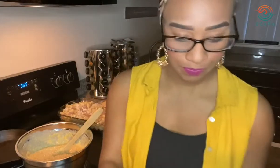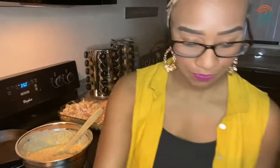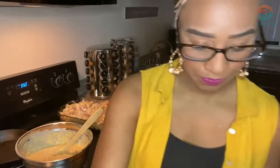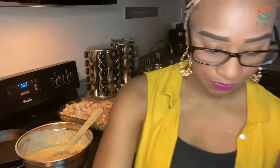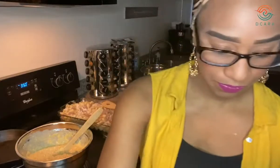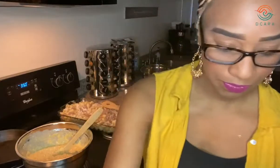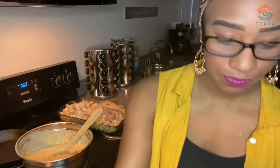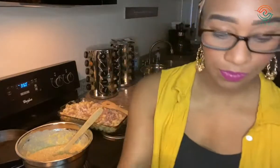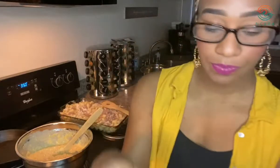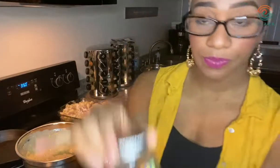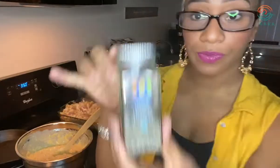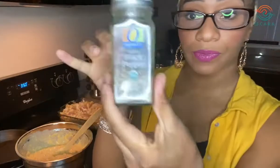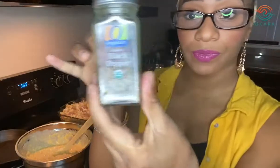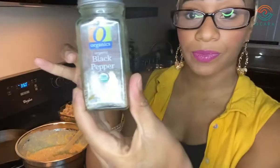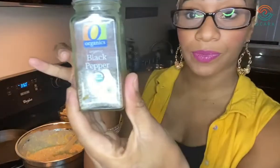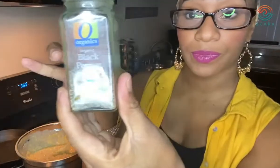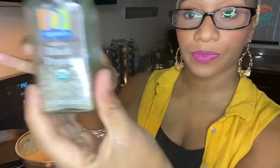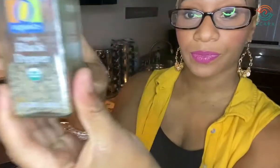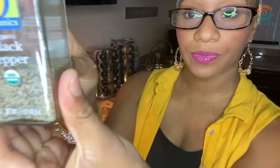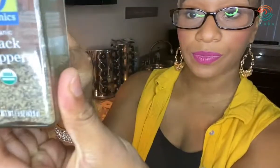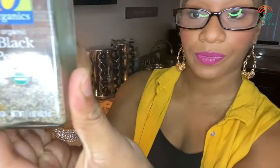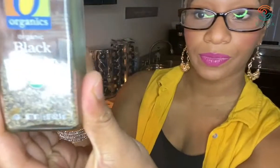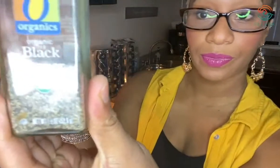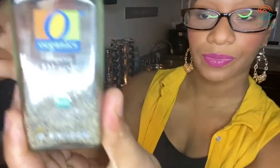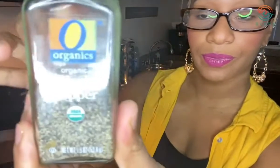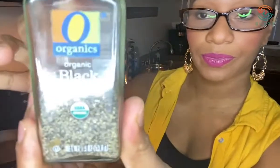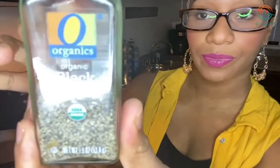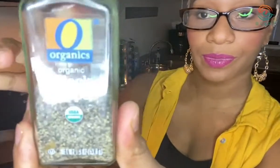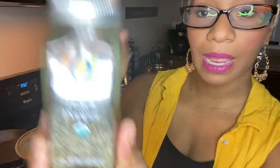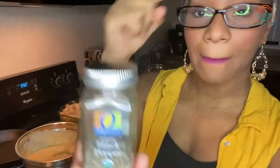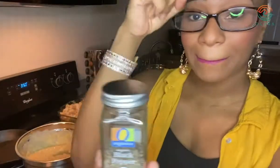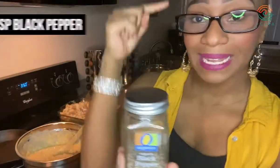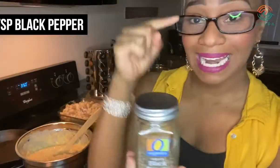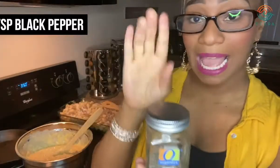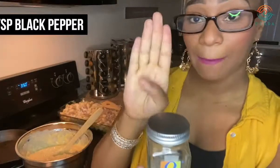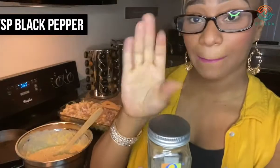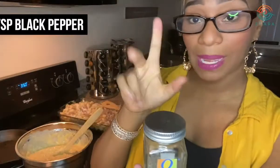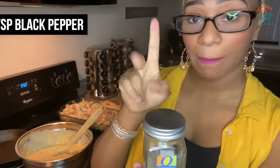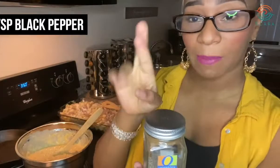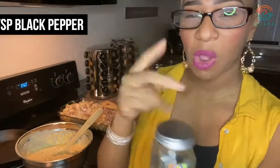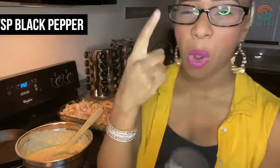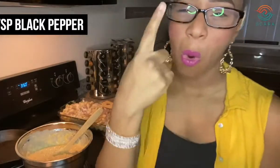I'll show you what kind you can use. The first is some black pepper.